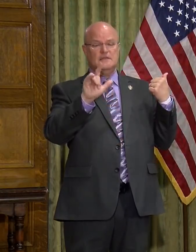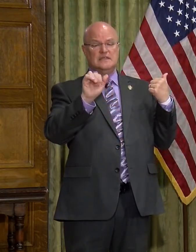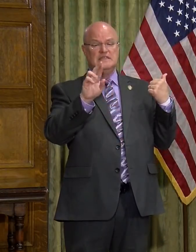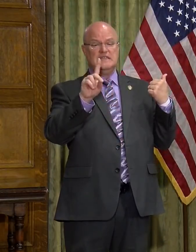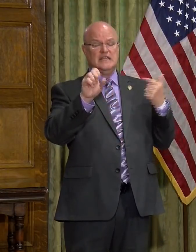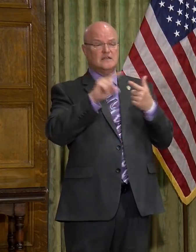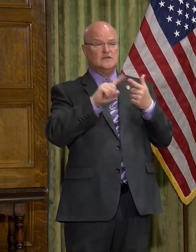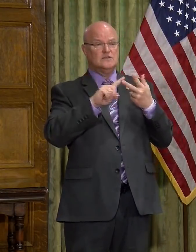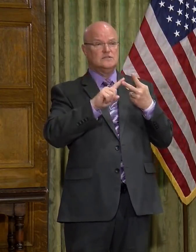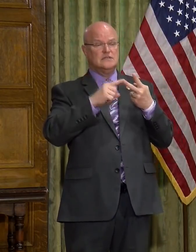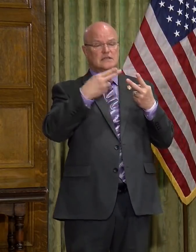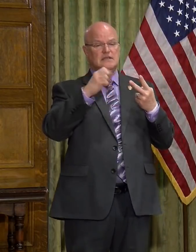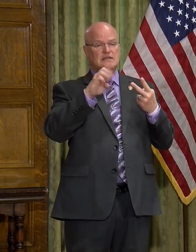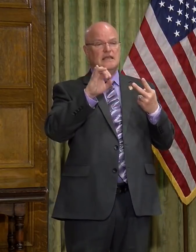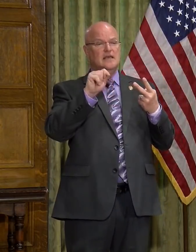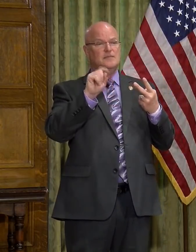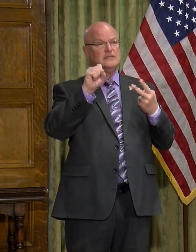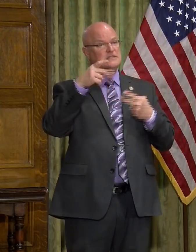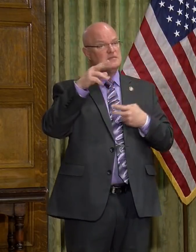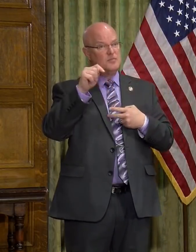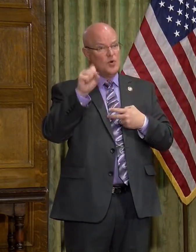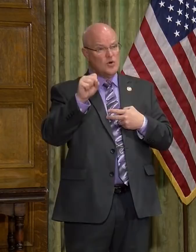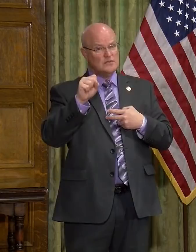Hibbett Sporting Good, mall-type